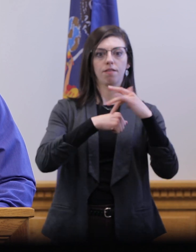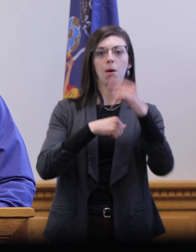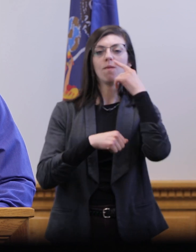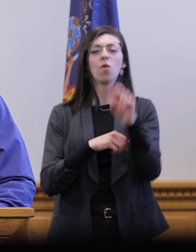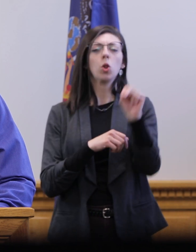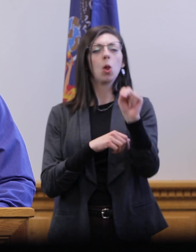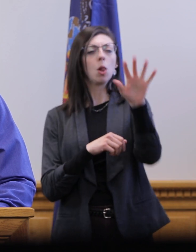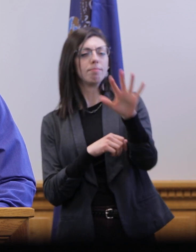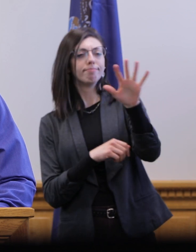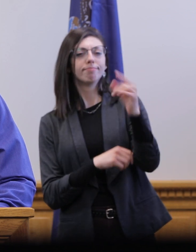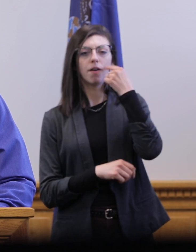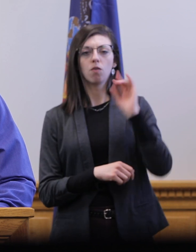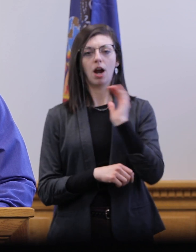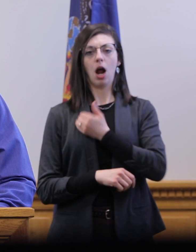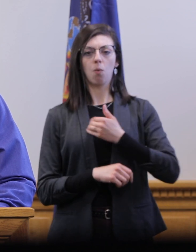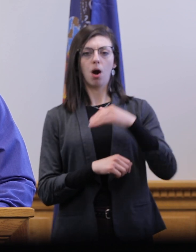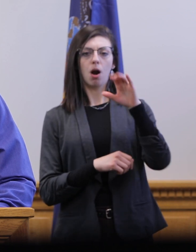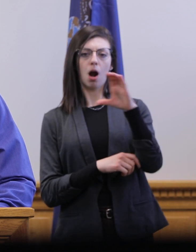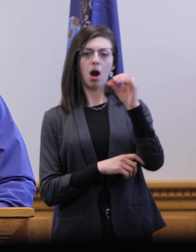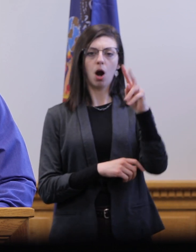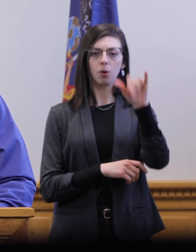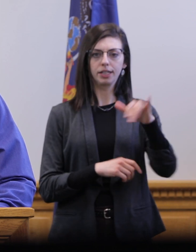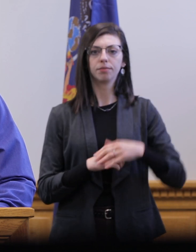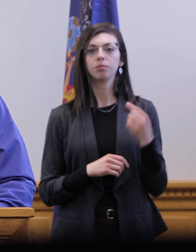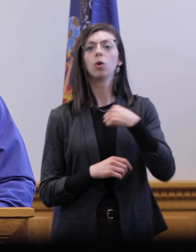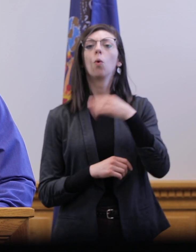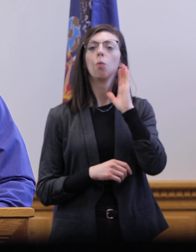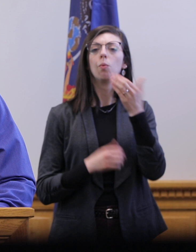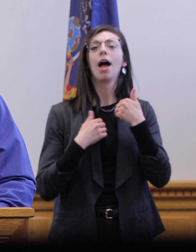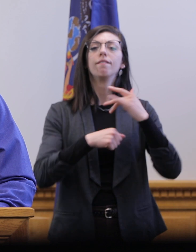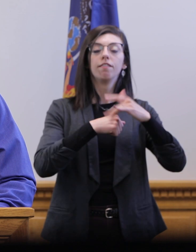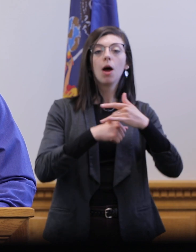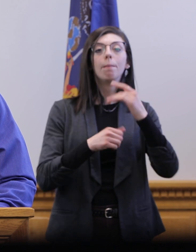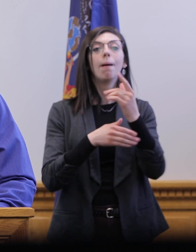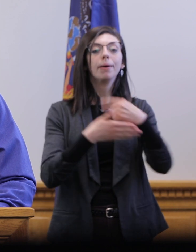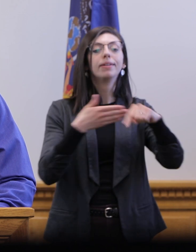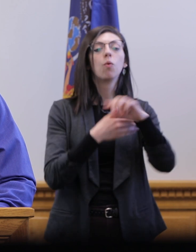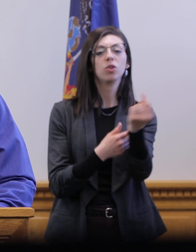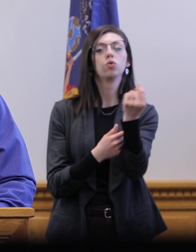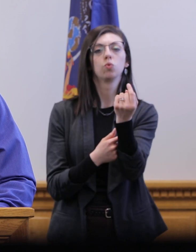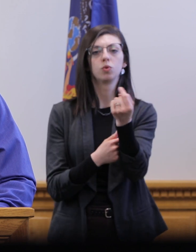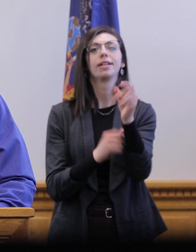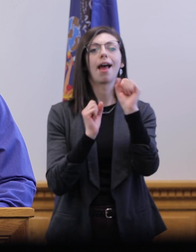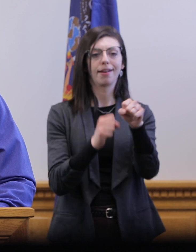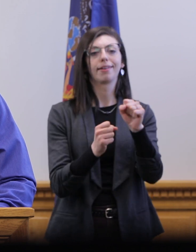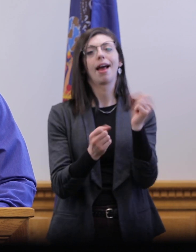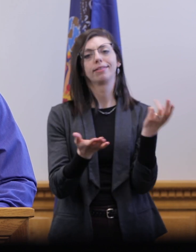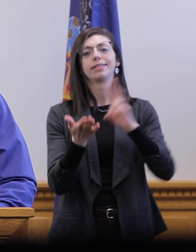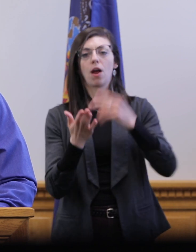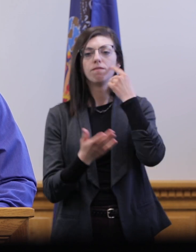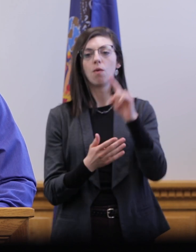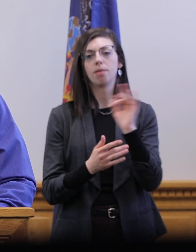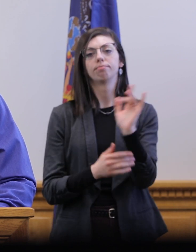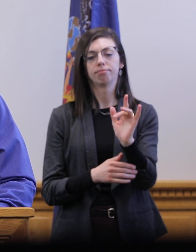link to sign up for the appointments for this clinic will be available next Tuesday. Appointments are required for all